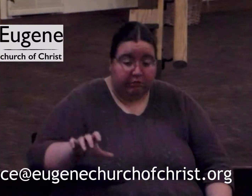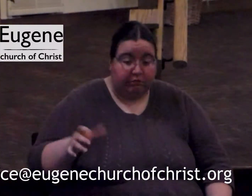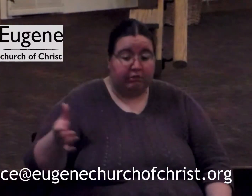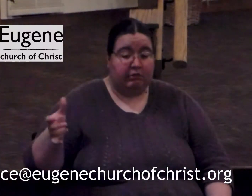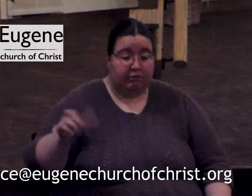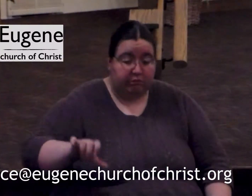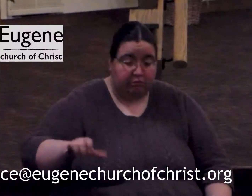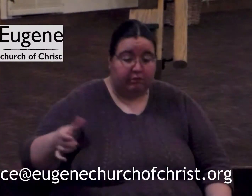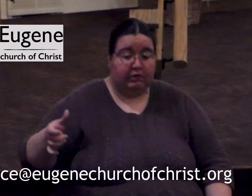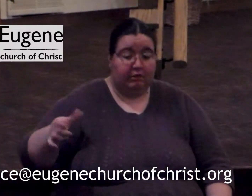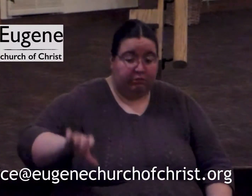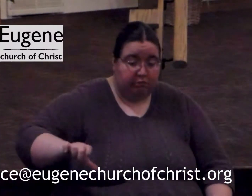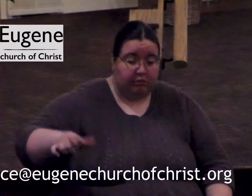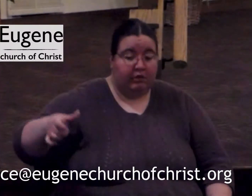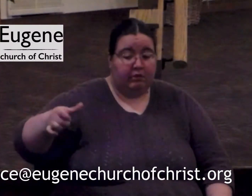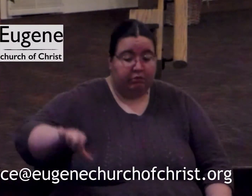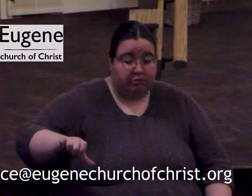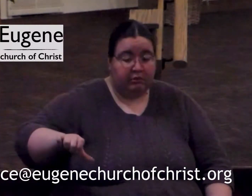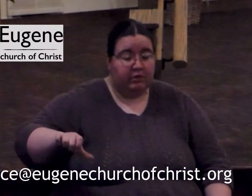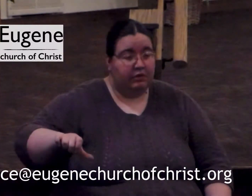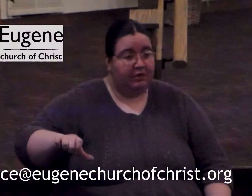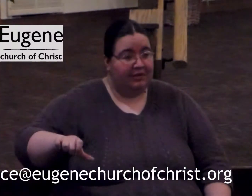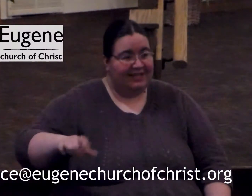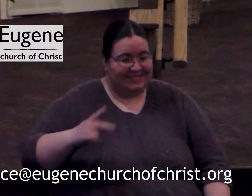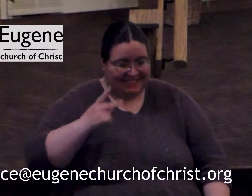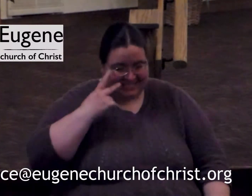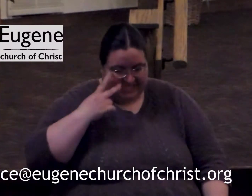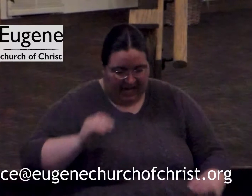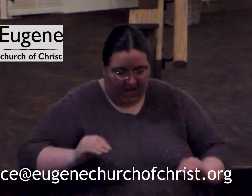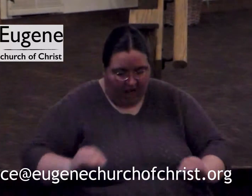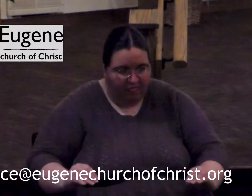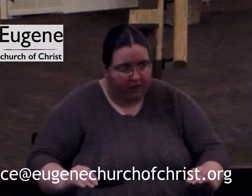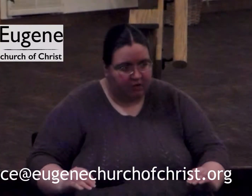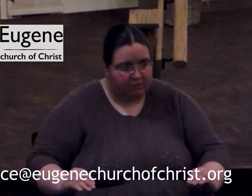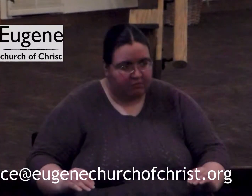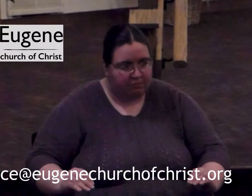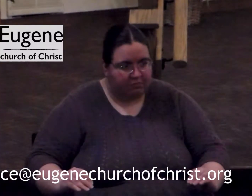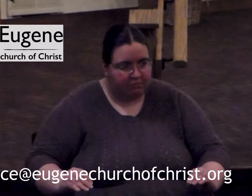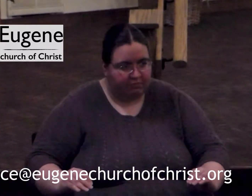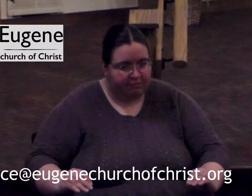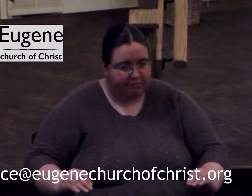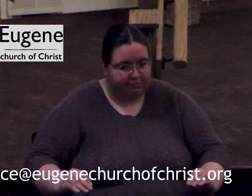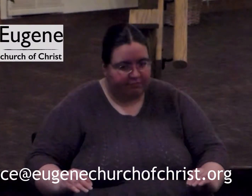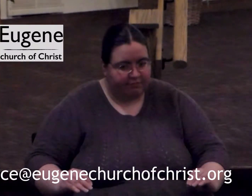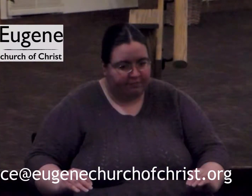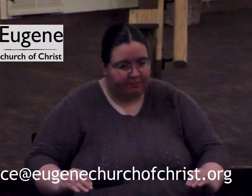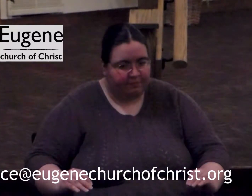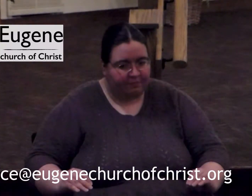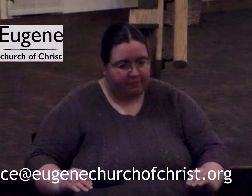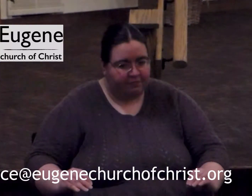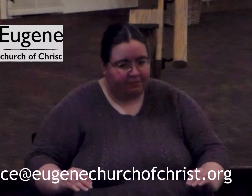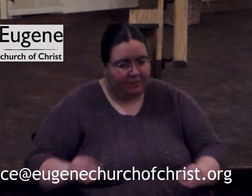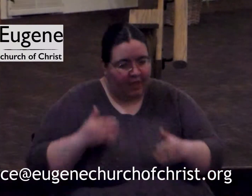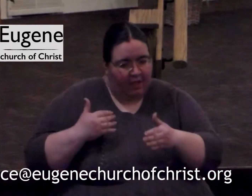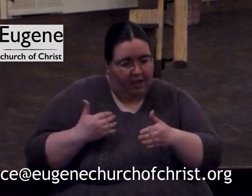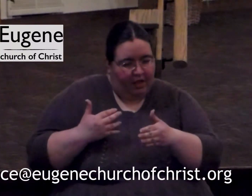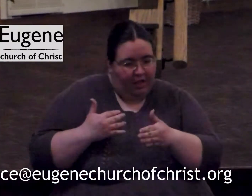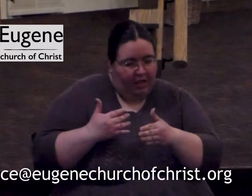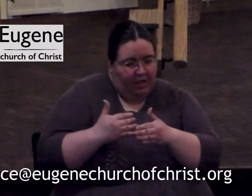And for most of those 3 months, they will see nothing. And then they will get right toward the end of that 3-month period,